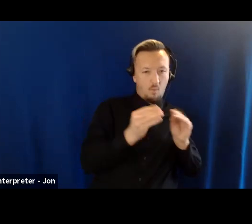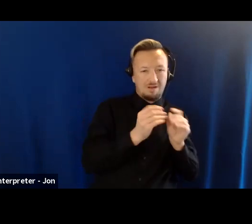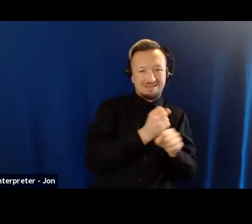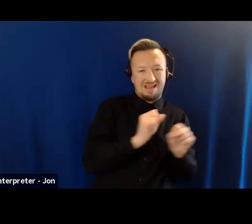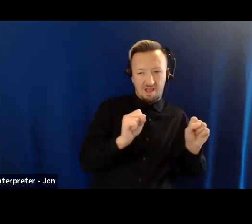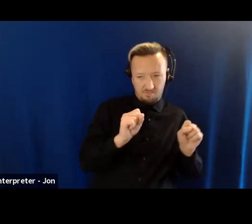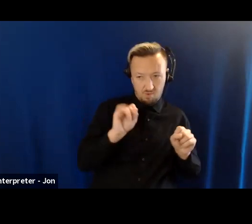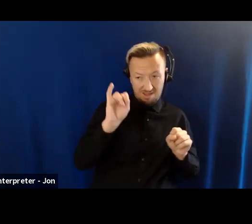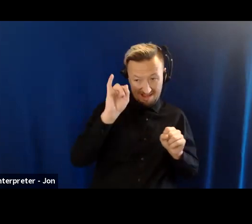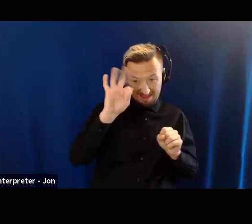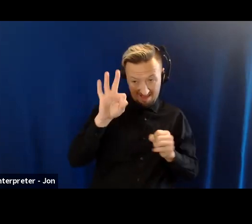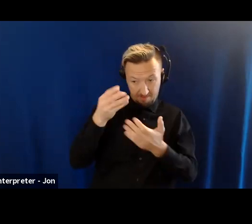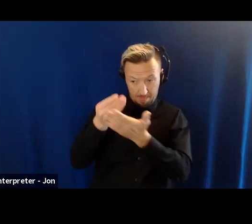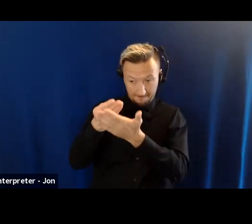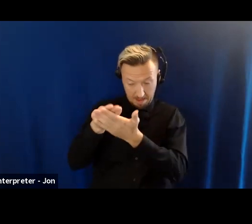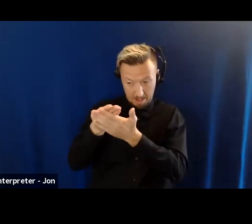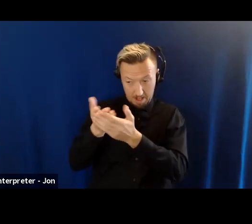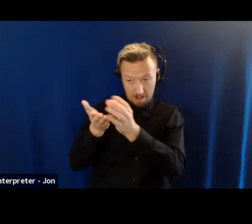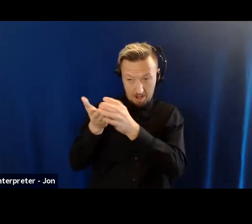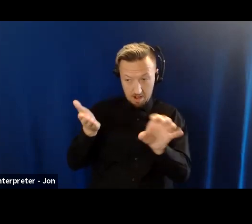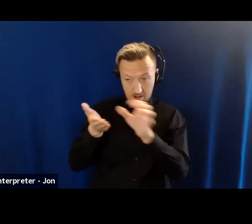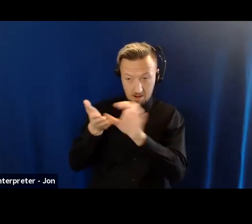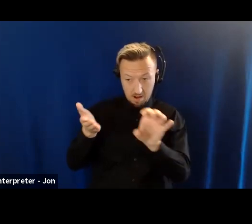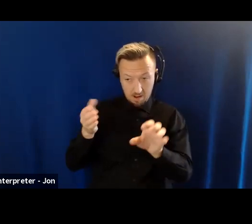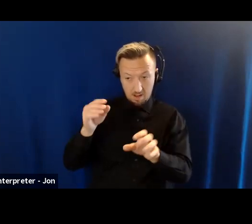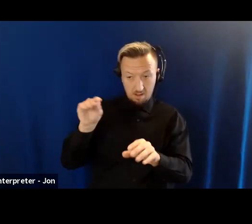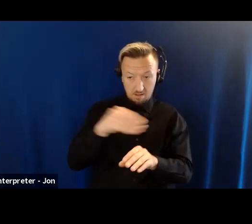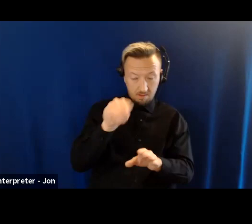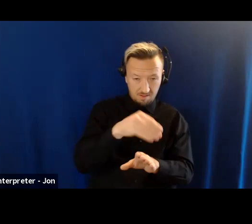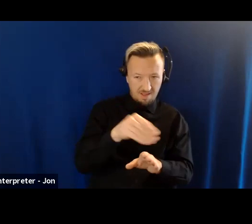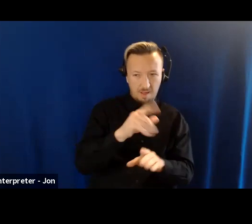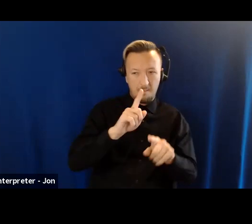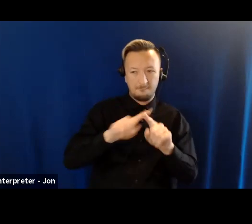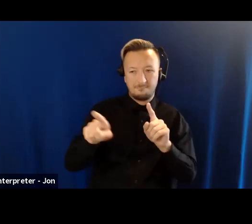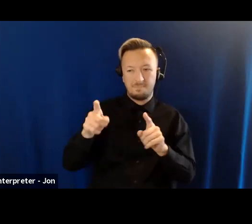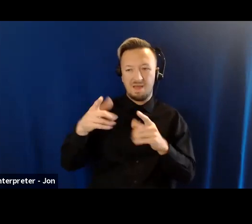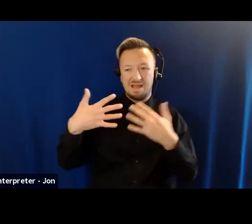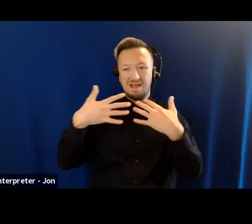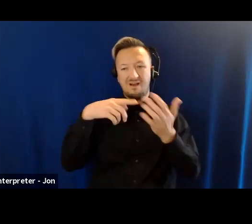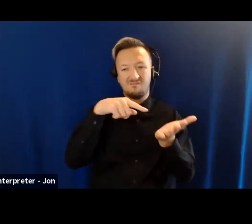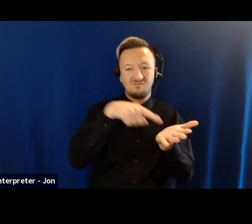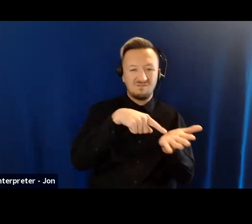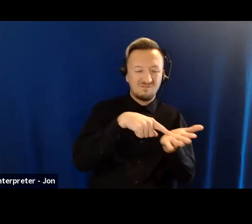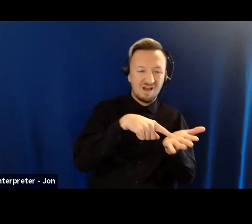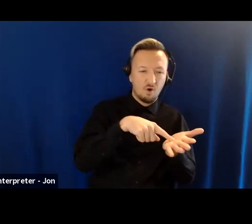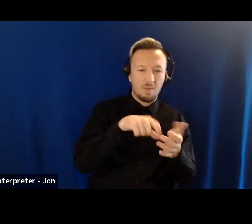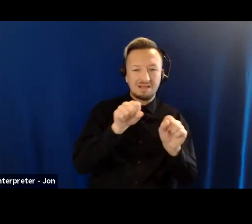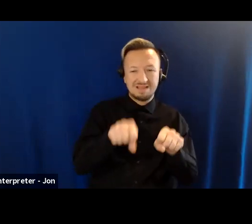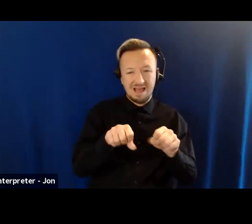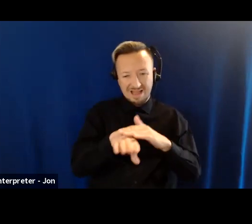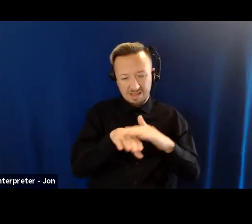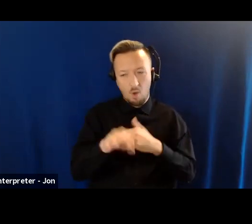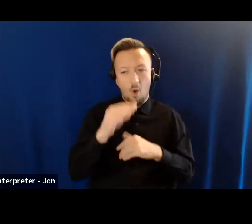in redirecting these funds, accessible, affordable, integrated housing is still going to be a major challenge. How do we avoid another example